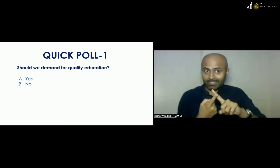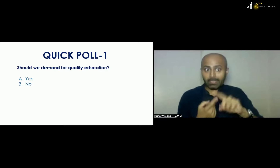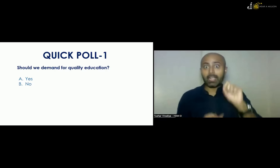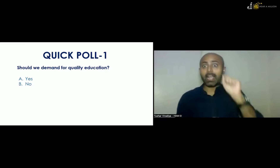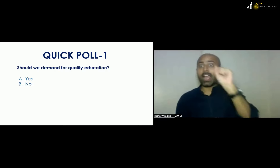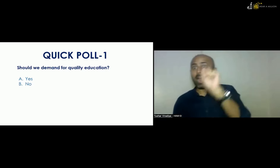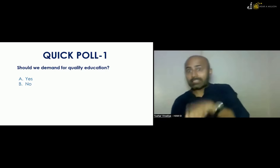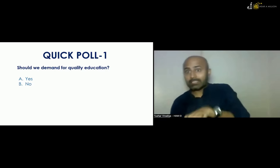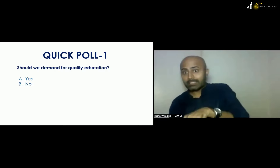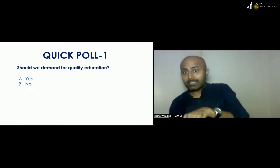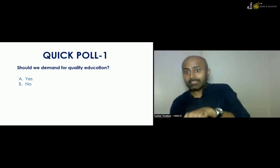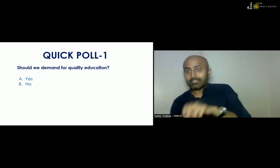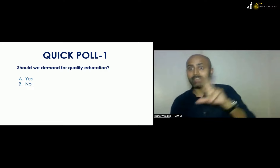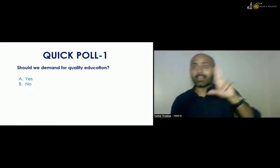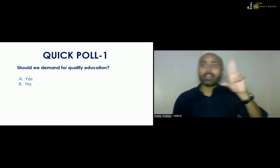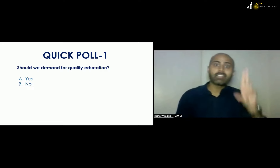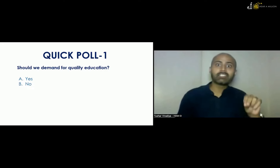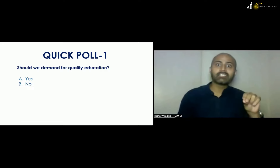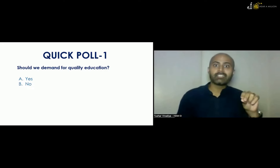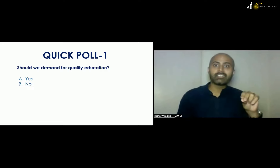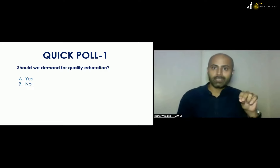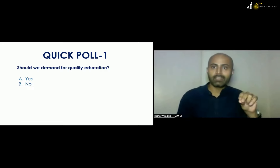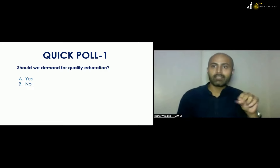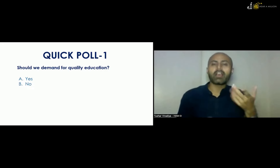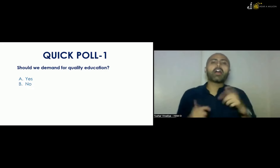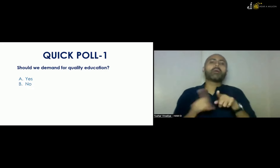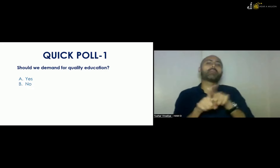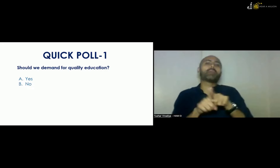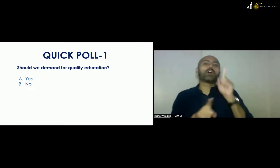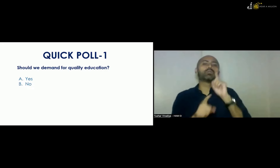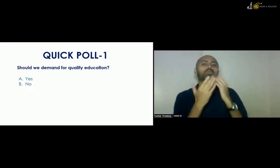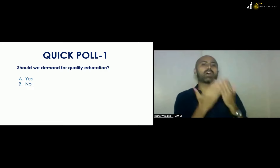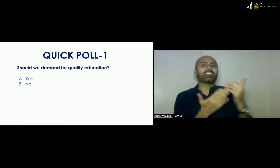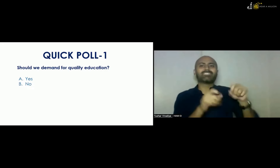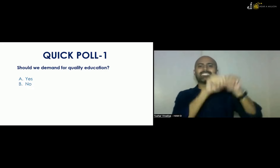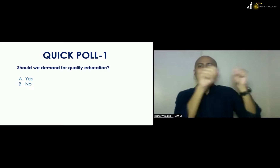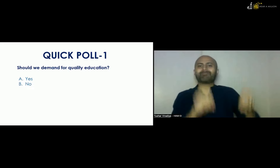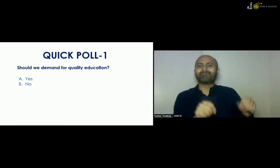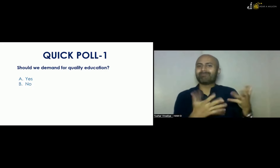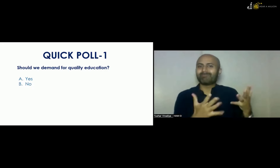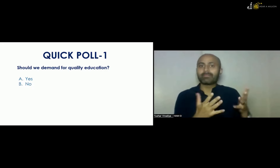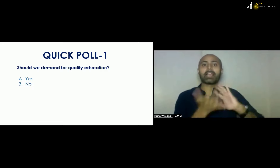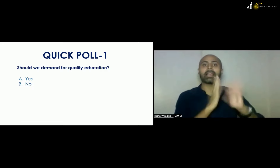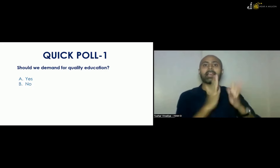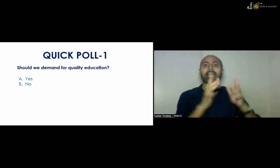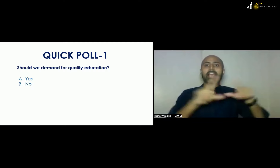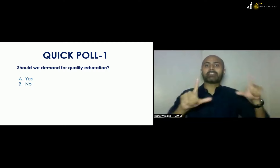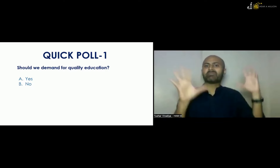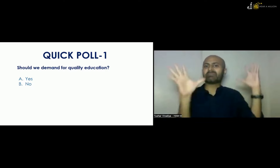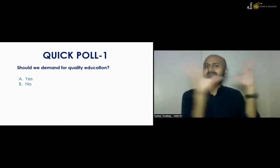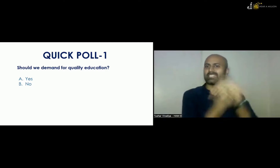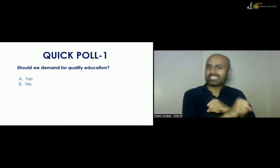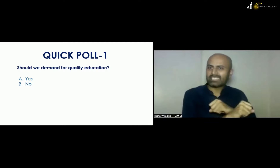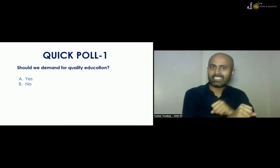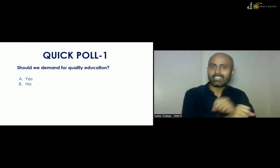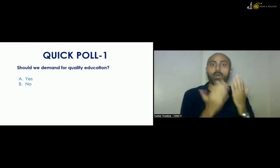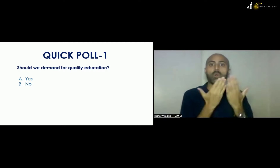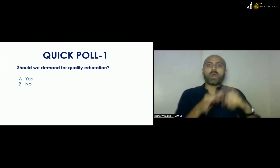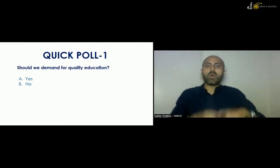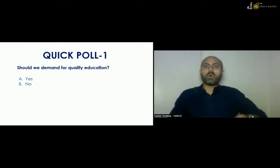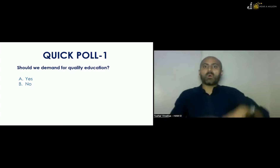for quality education? If you say yes, are you agree for that? You can say yes. If not, you can mention